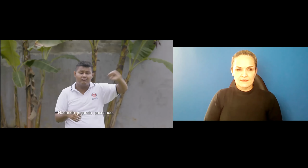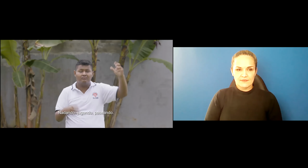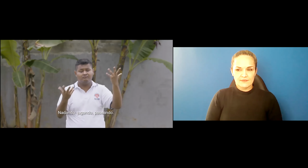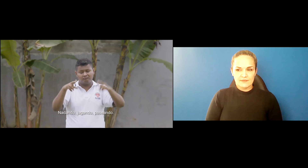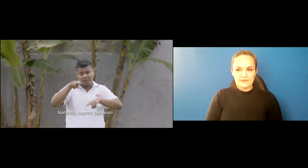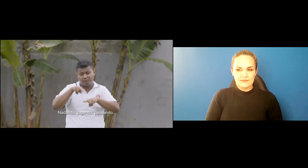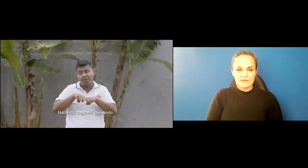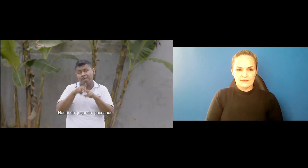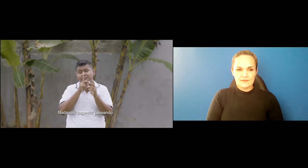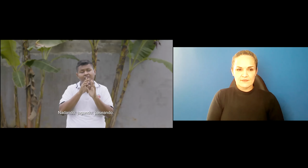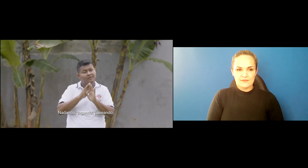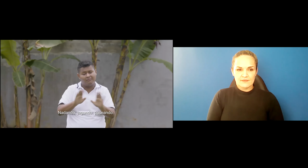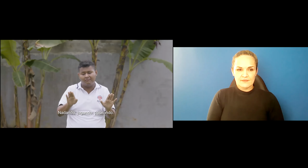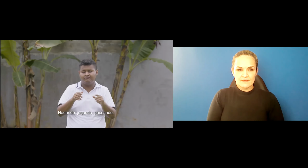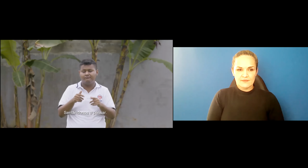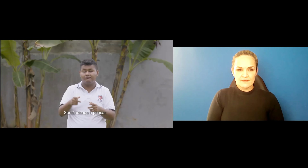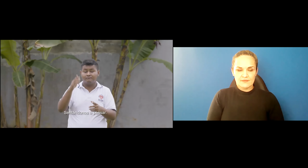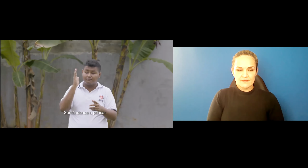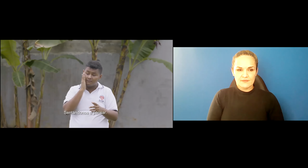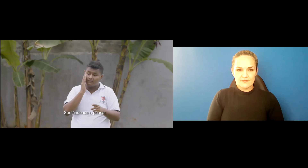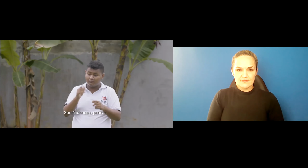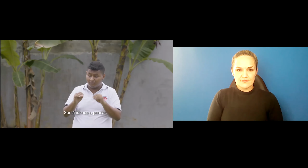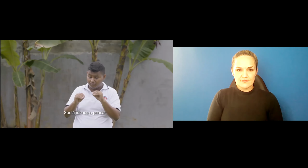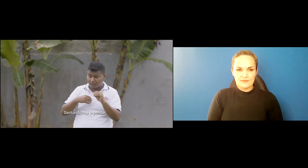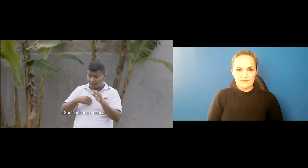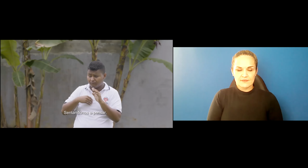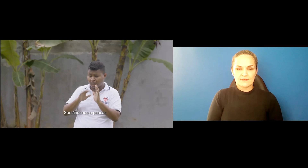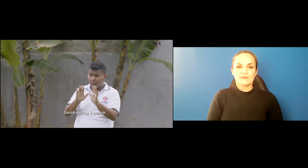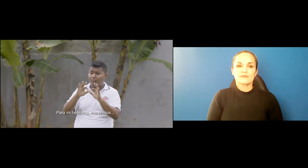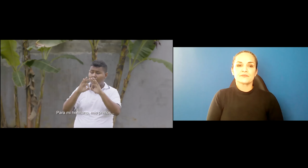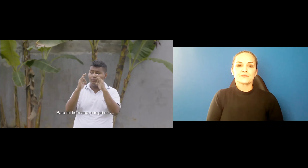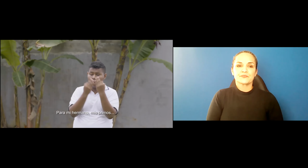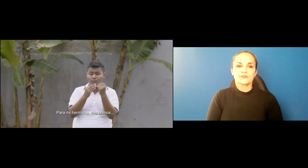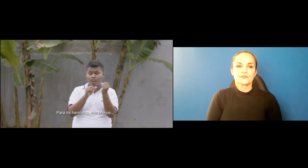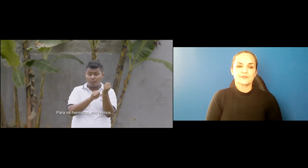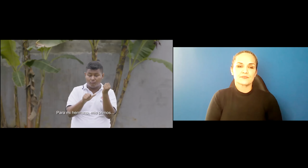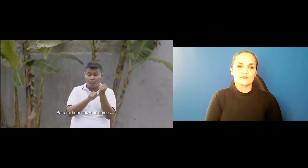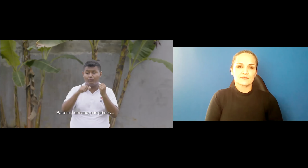to learn with our families. We have been able to play, to learn, to